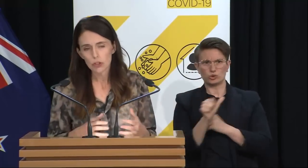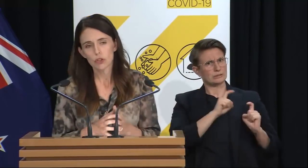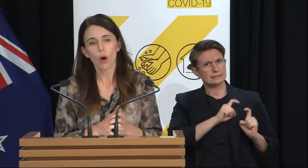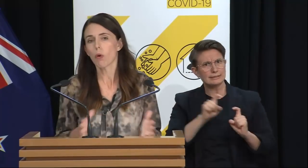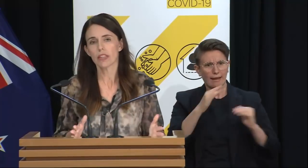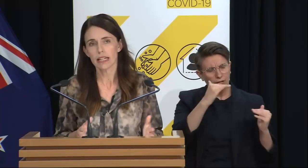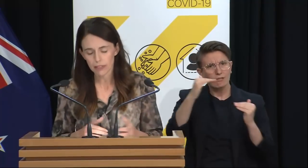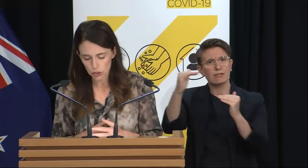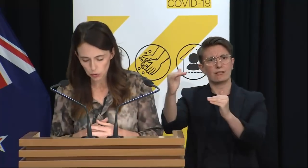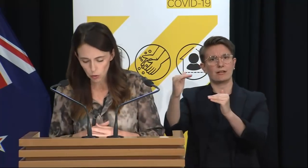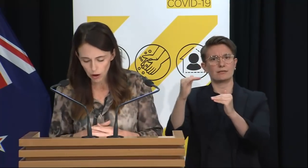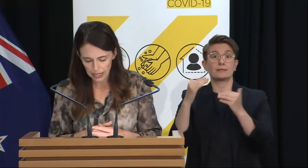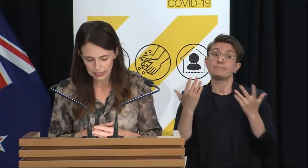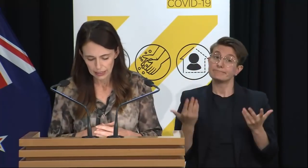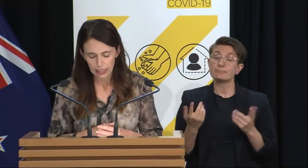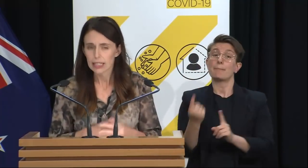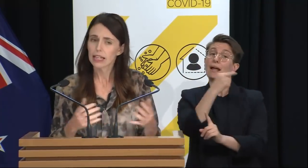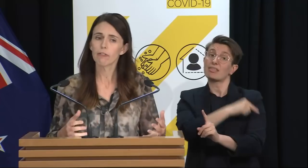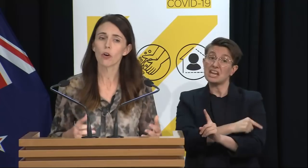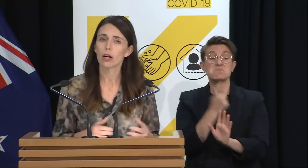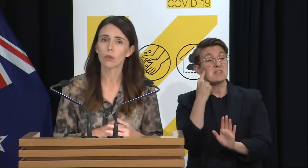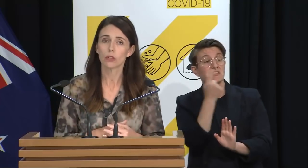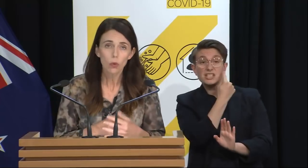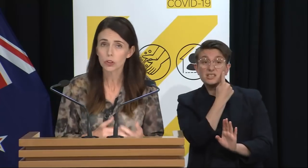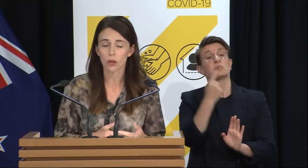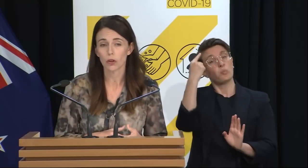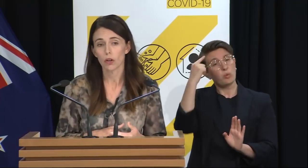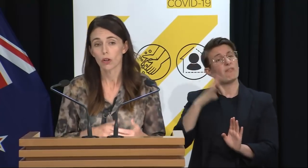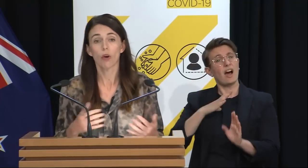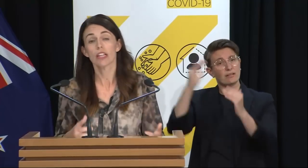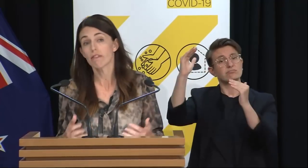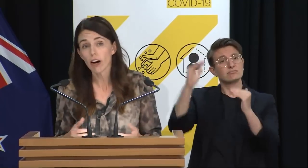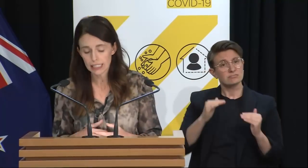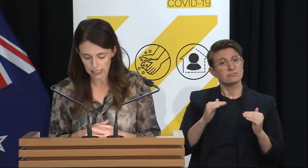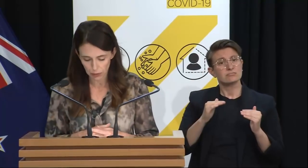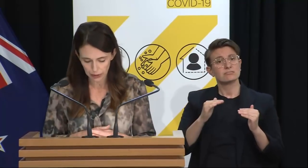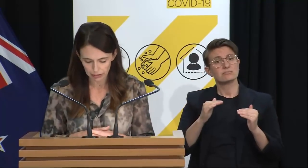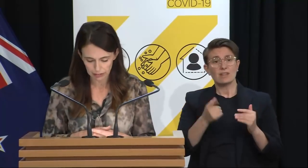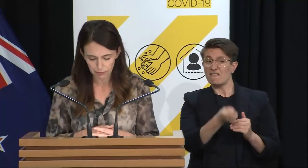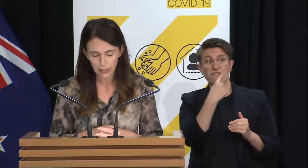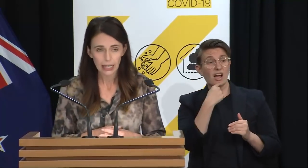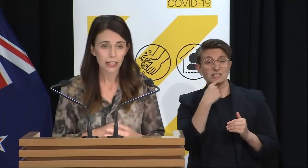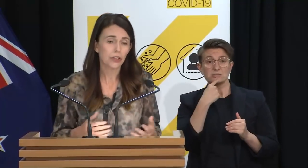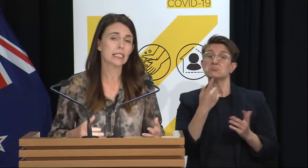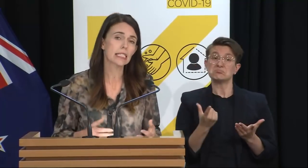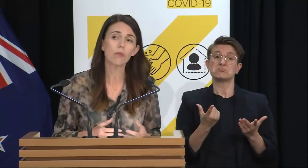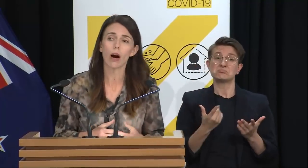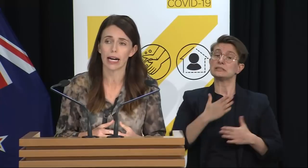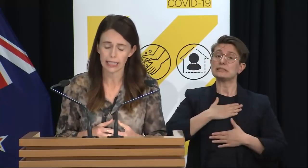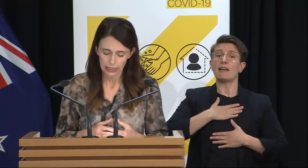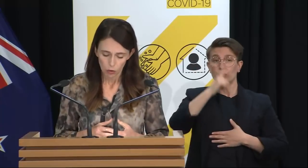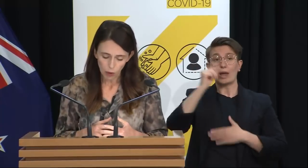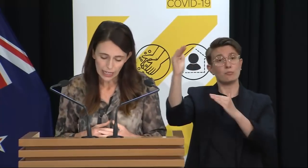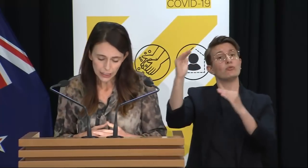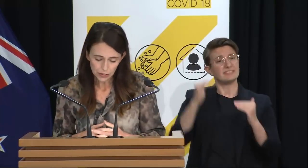date, that was not what the evidence required, and therefore it was also not the advice that we were given. And you can see